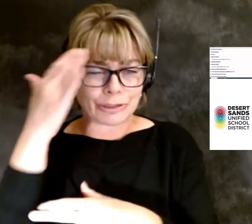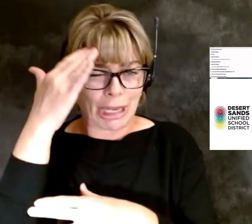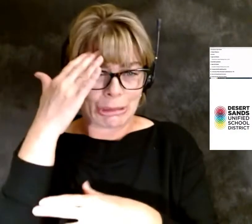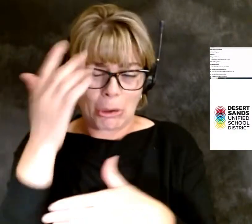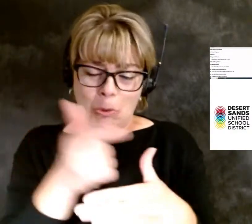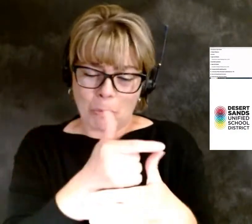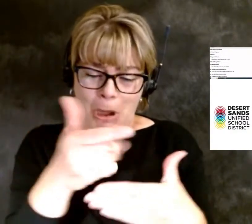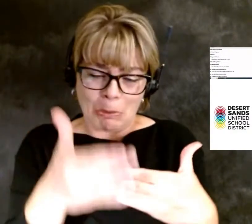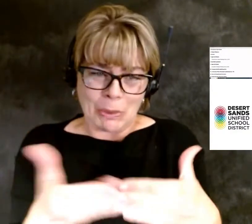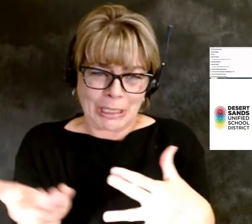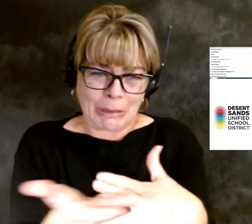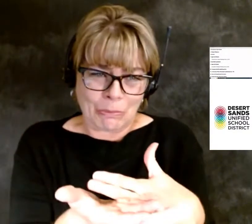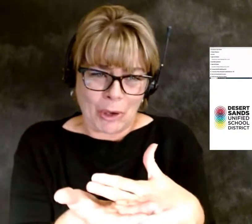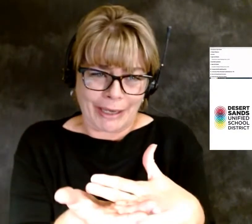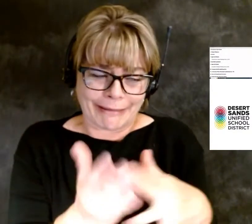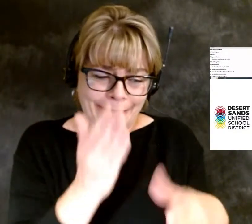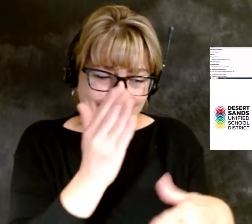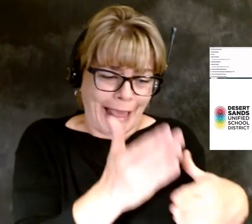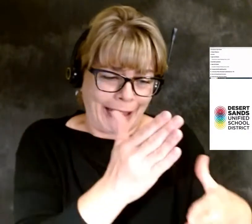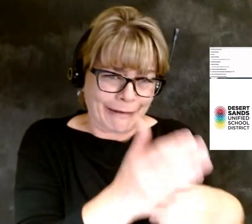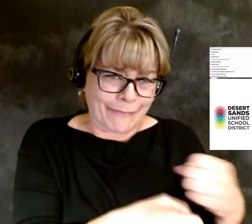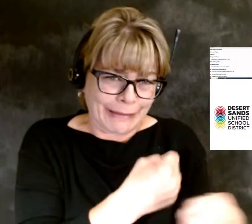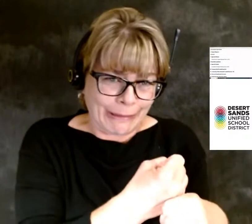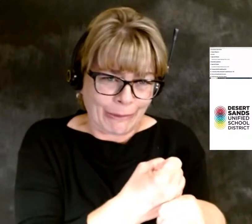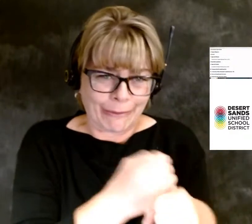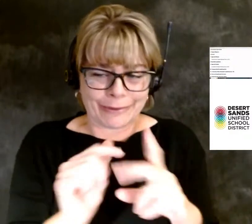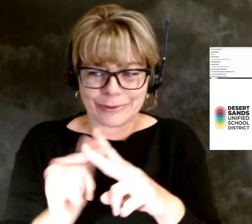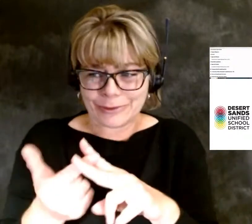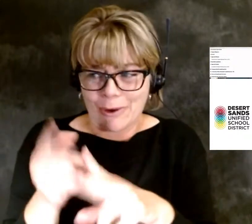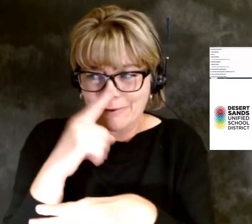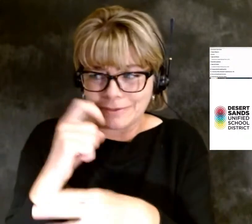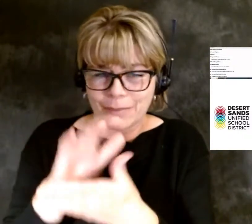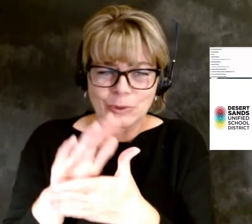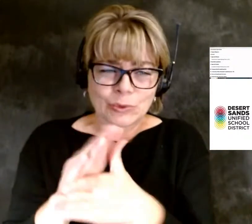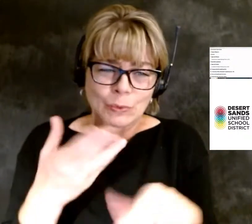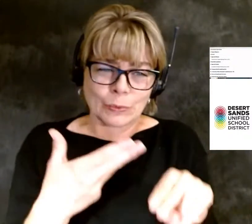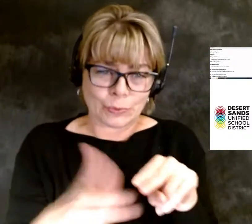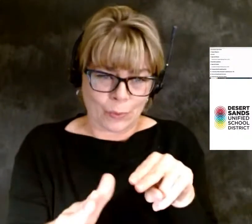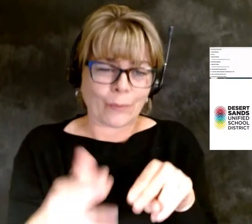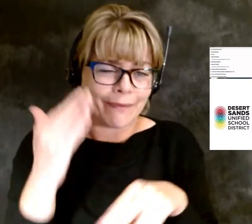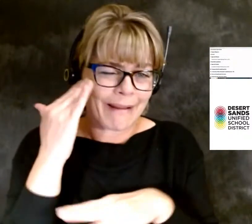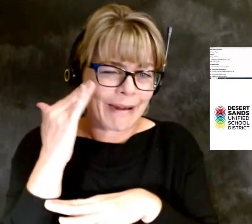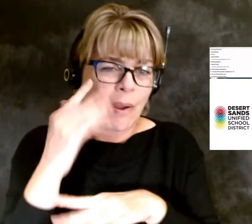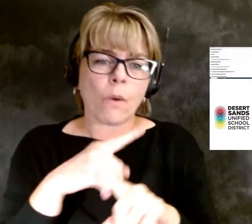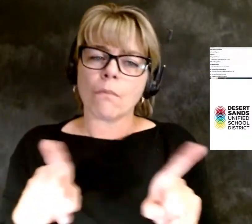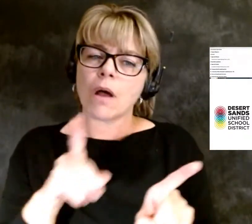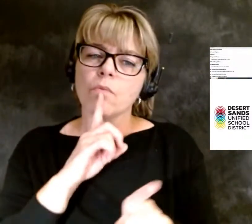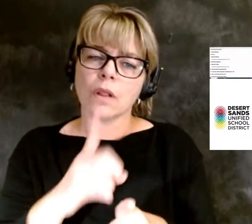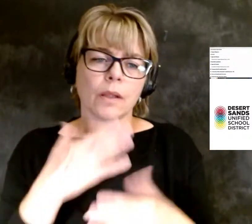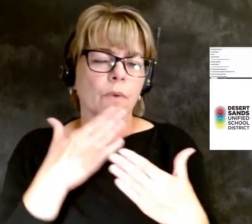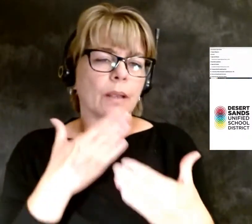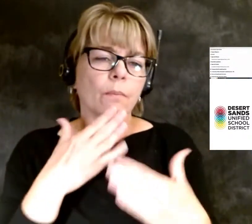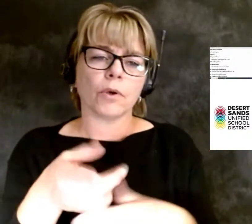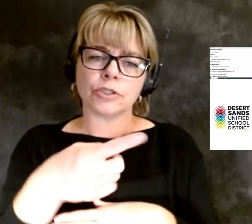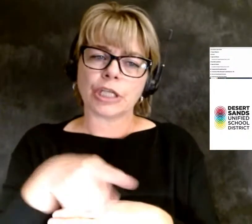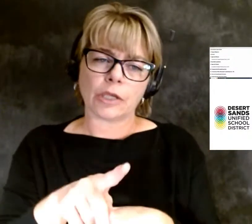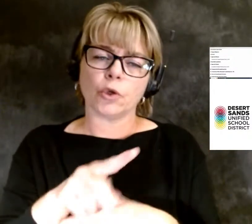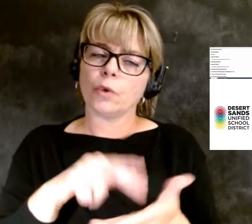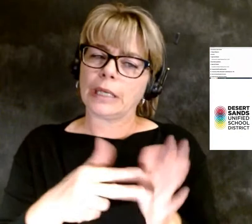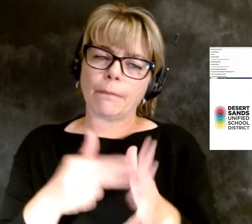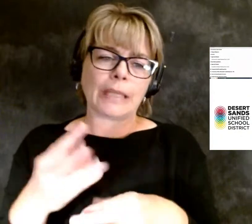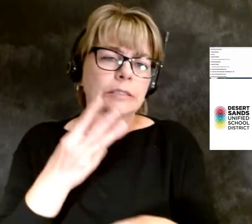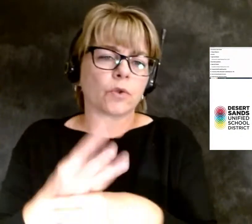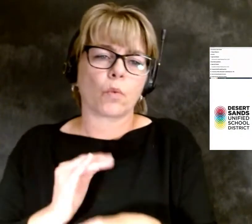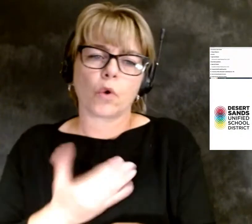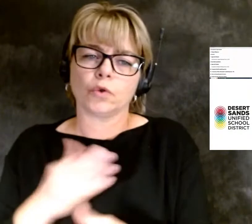end of the school year and the start of summer school, but you're greatly appreciated, and I know it means the world to our students, so thank you so much.